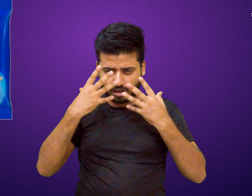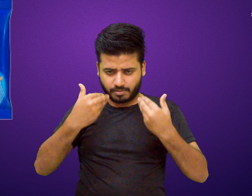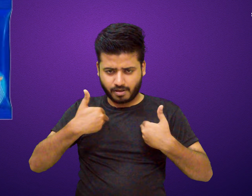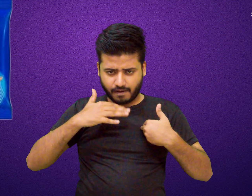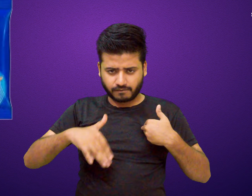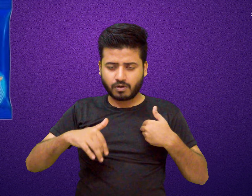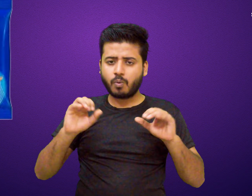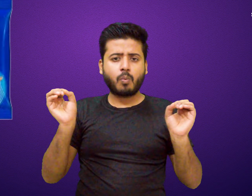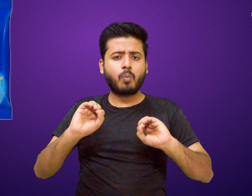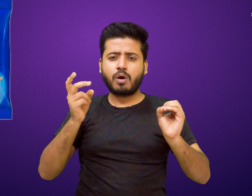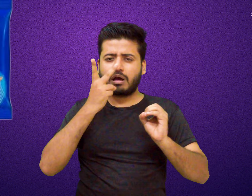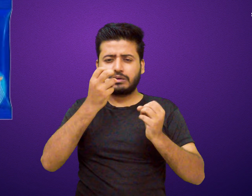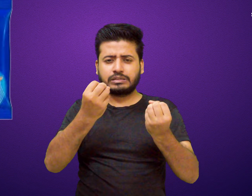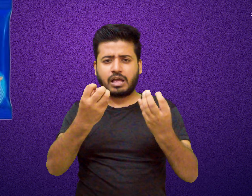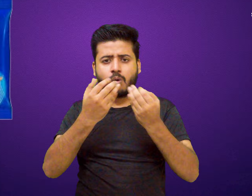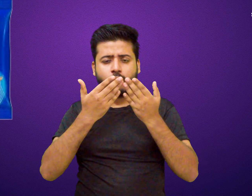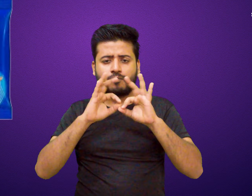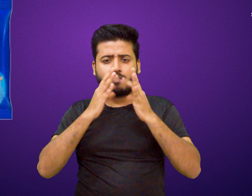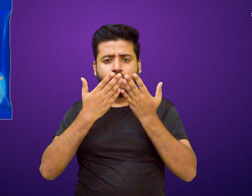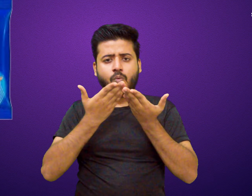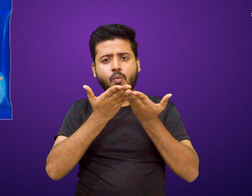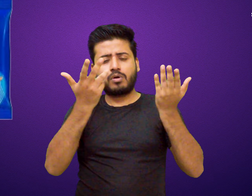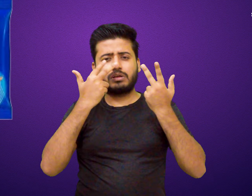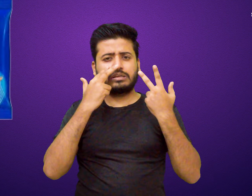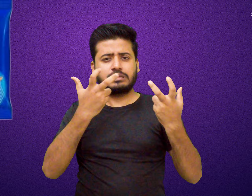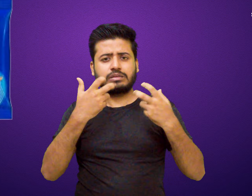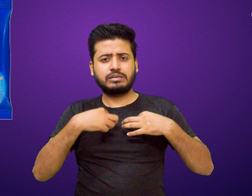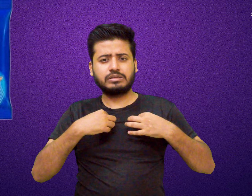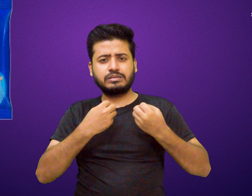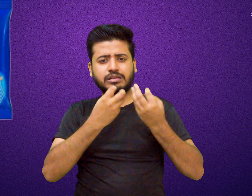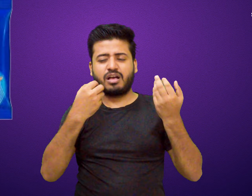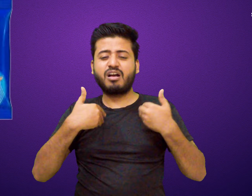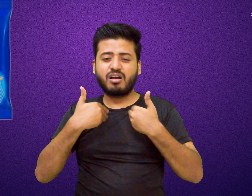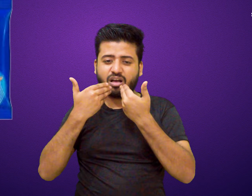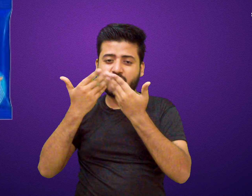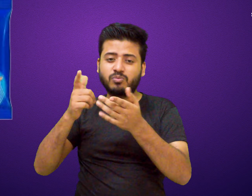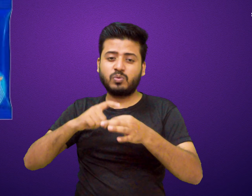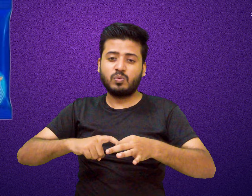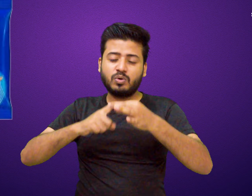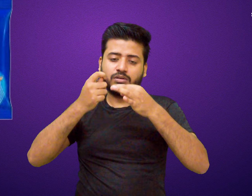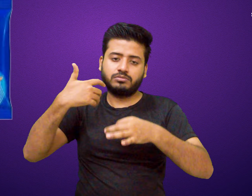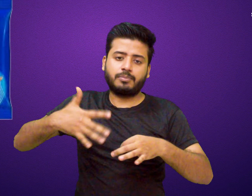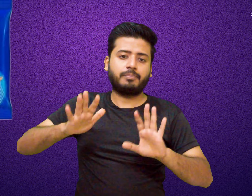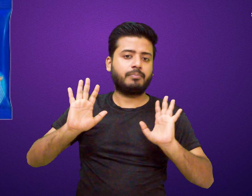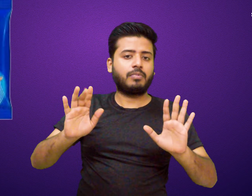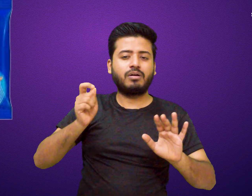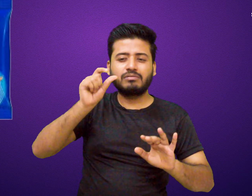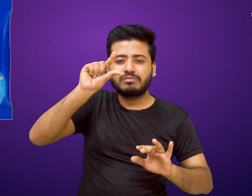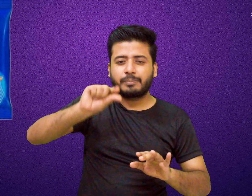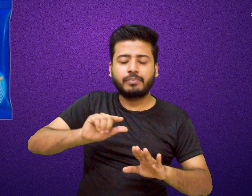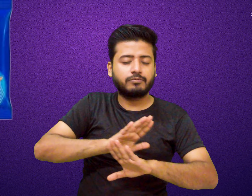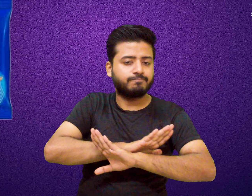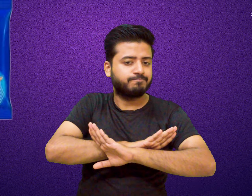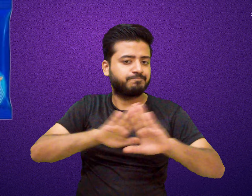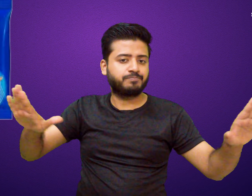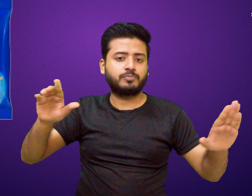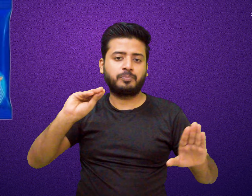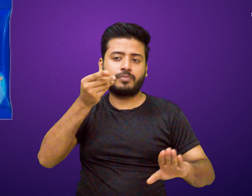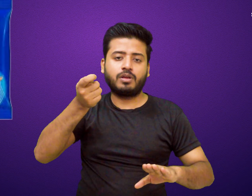from harmful chemicals. It uses biodegradable surfactants and organic enzymes to remove stains. The right detergent